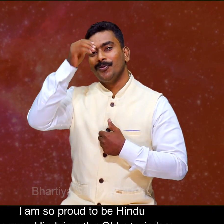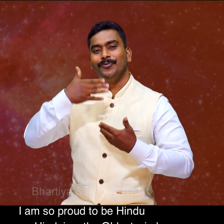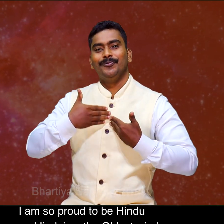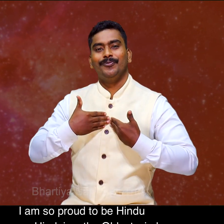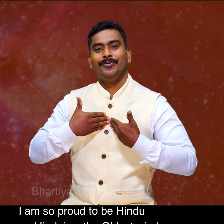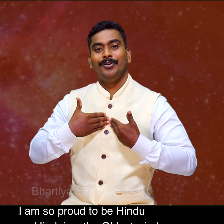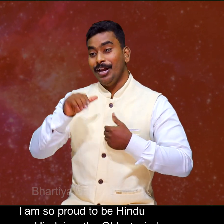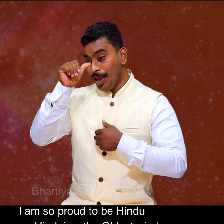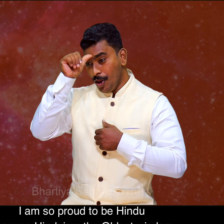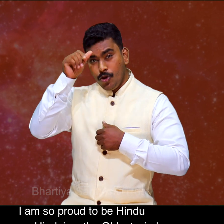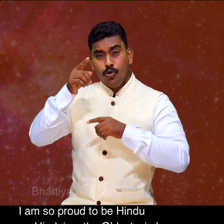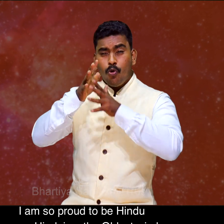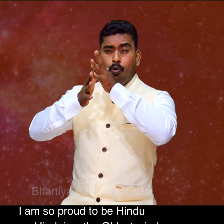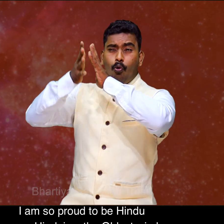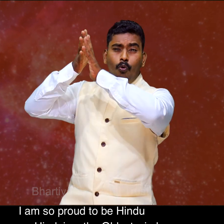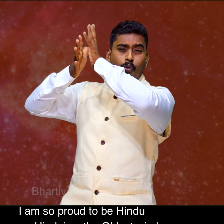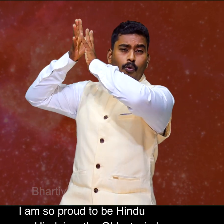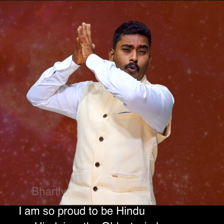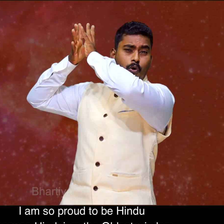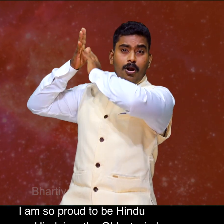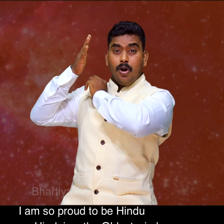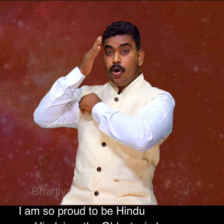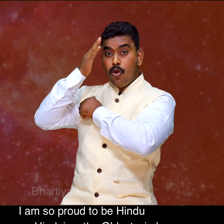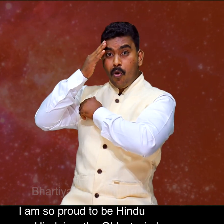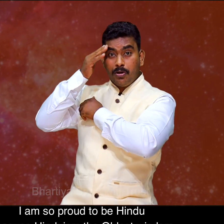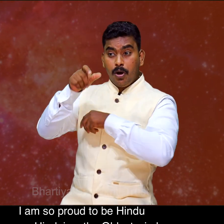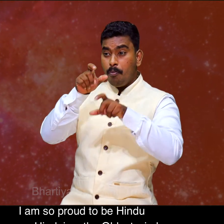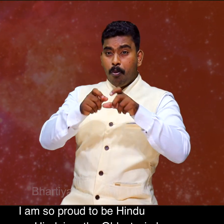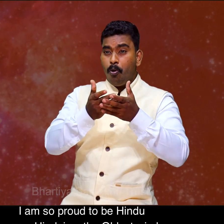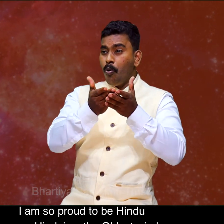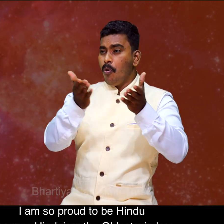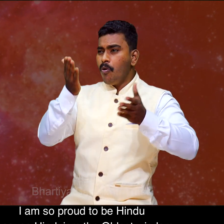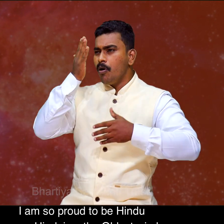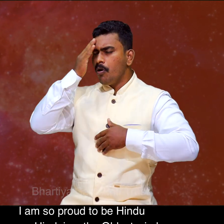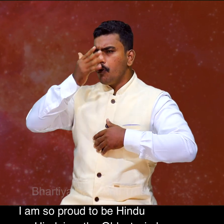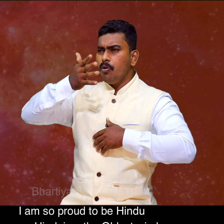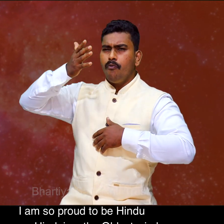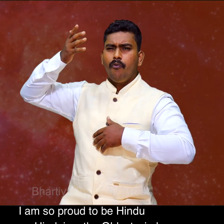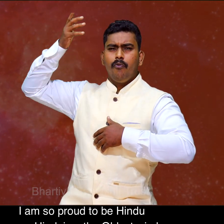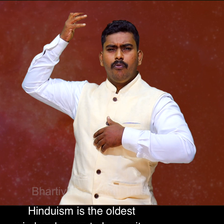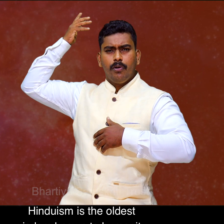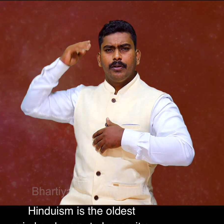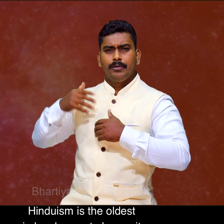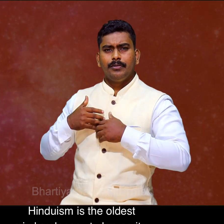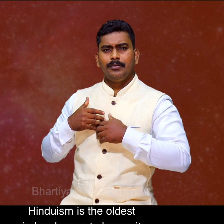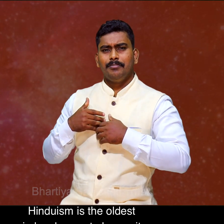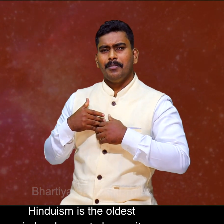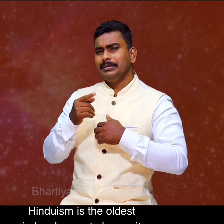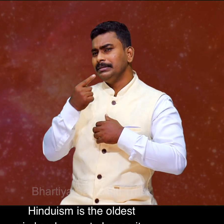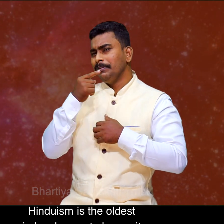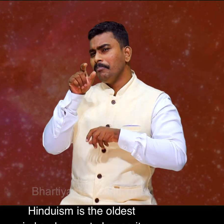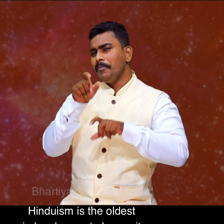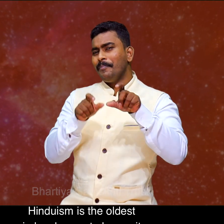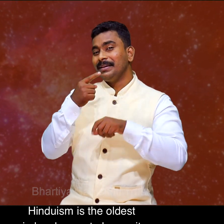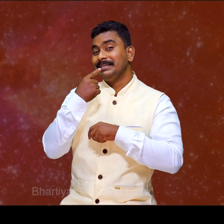proud to be a Hindu because Hinduism is the oldest form of wisdom known to